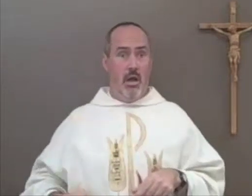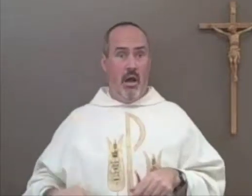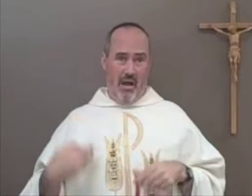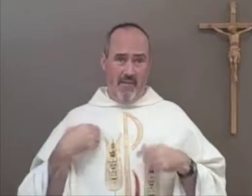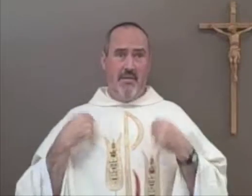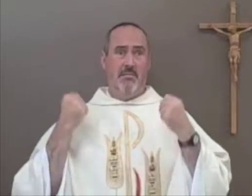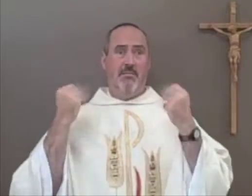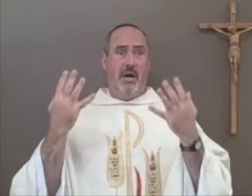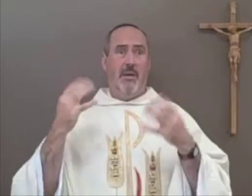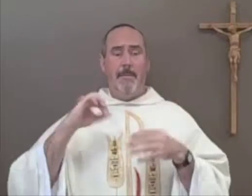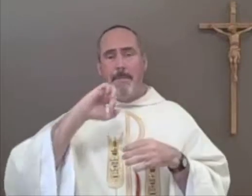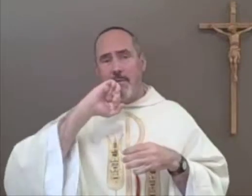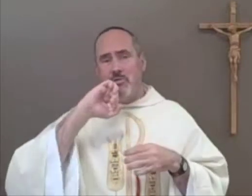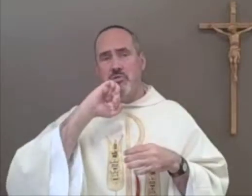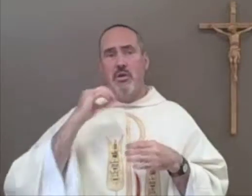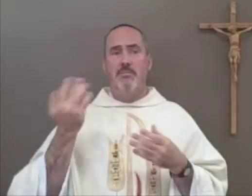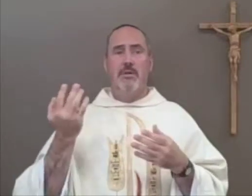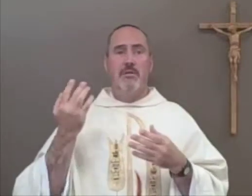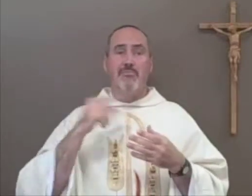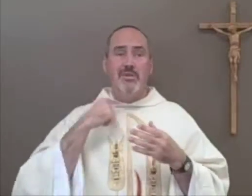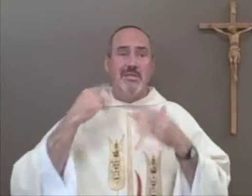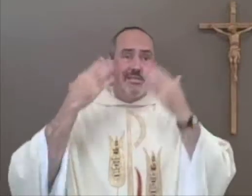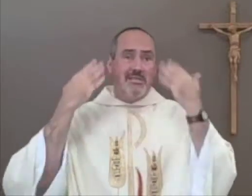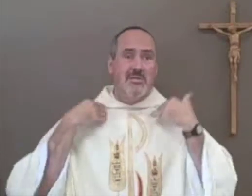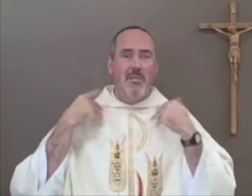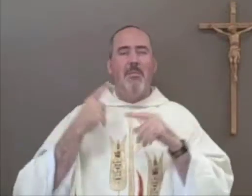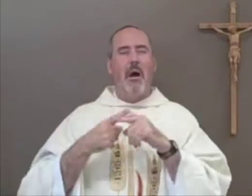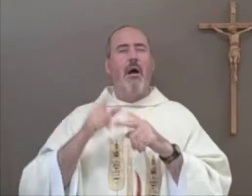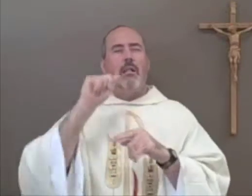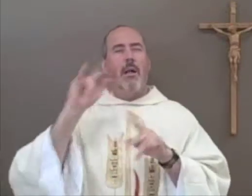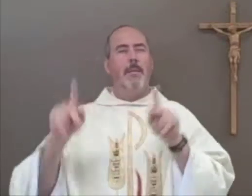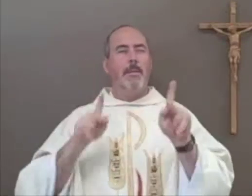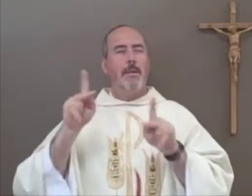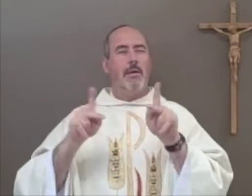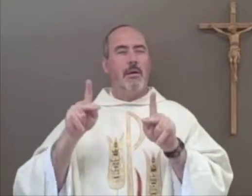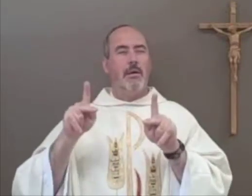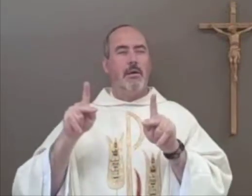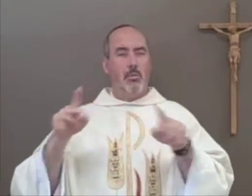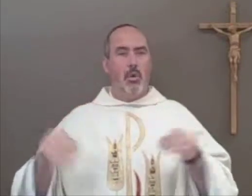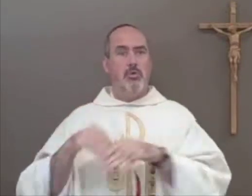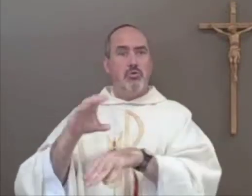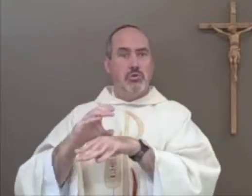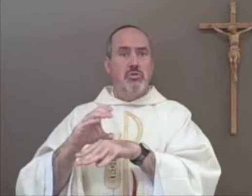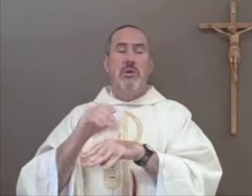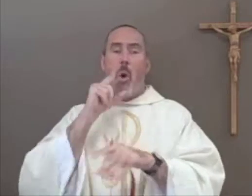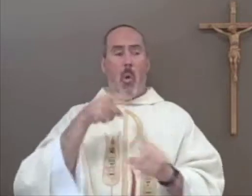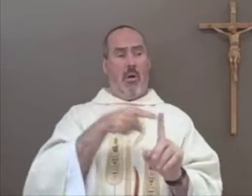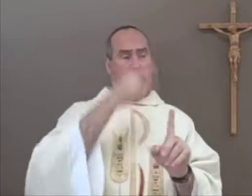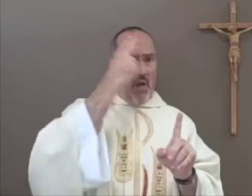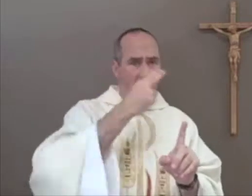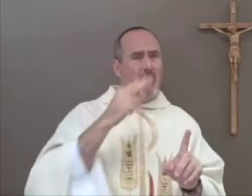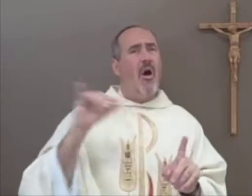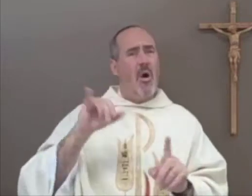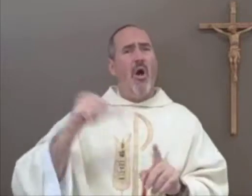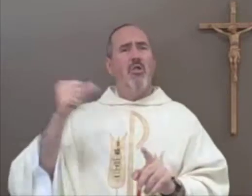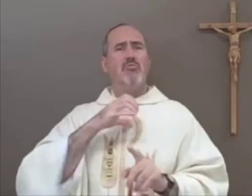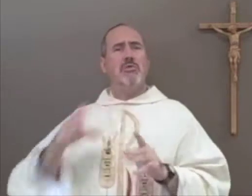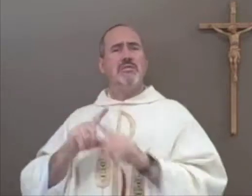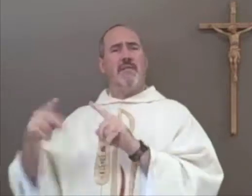For example, in China, there are many Christians, many bishops and nuns, and people of different faiths as well